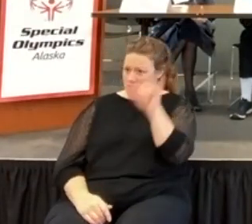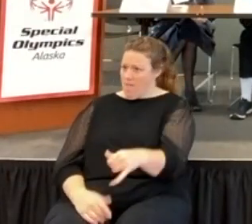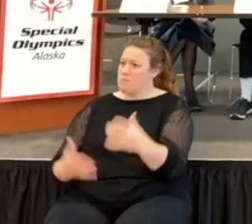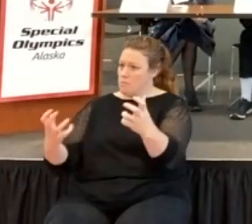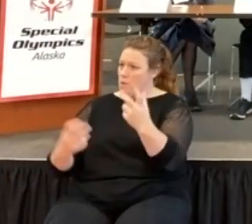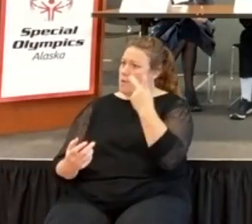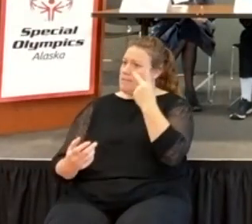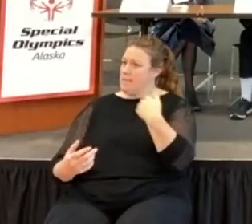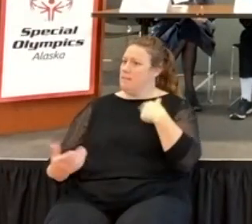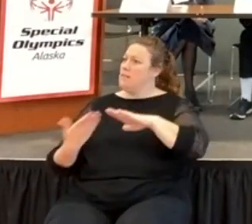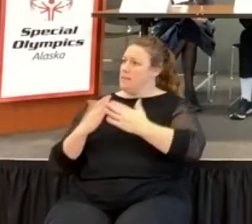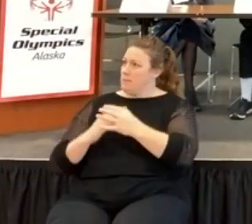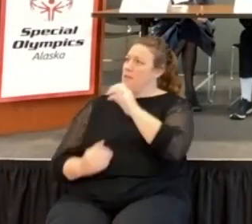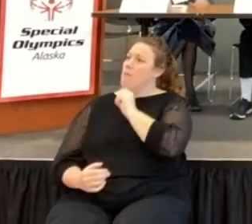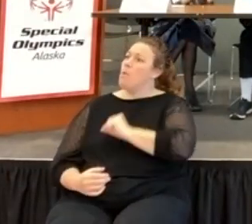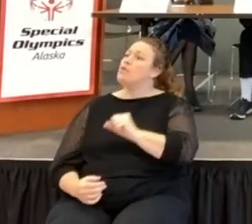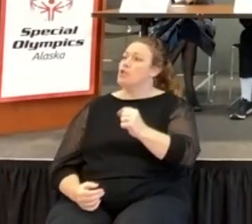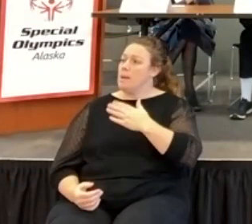community.